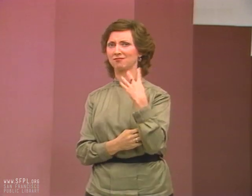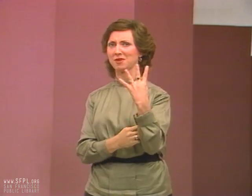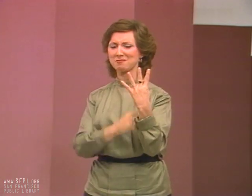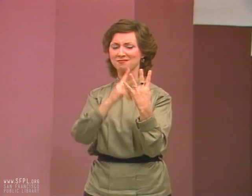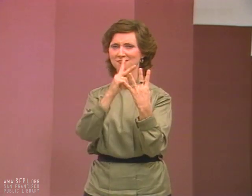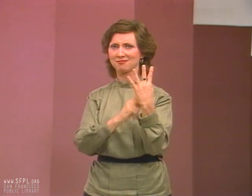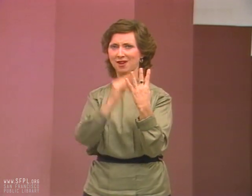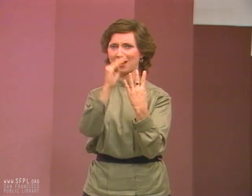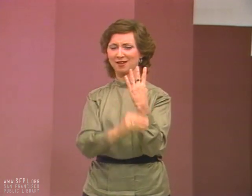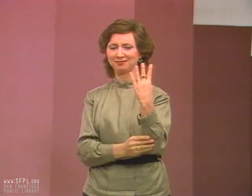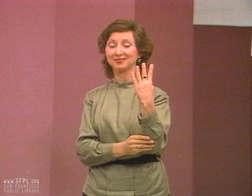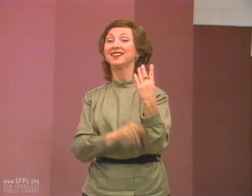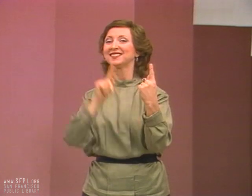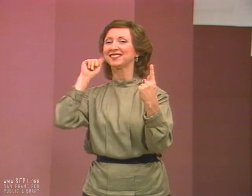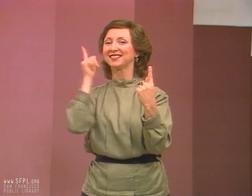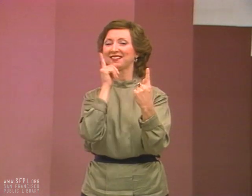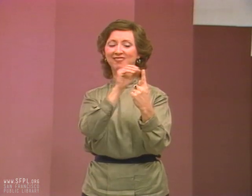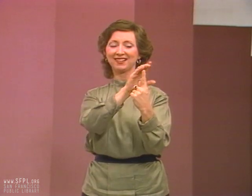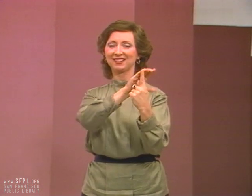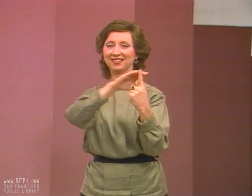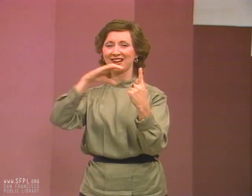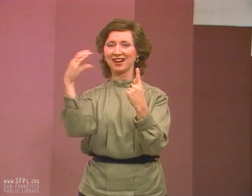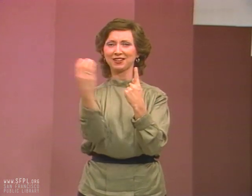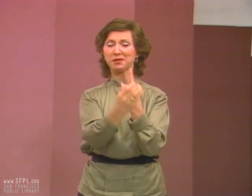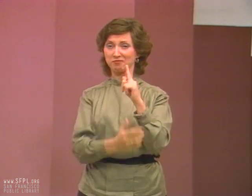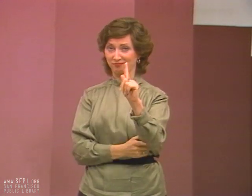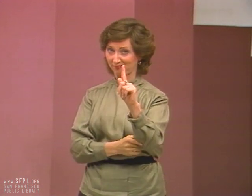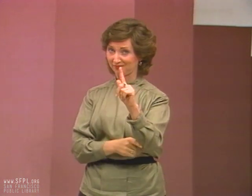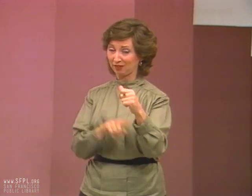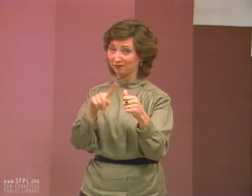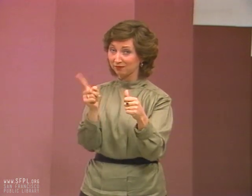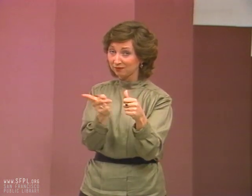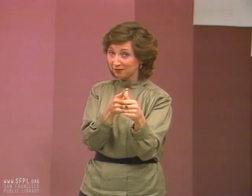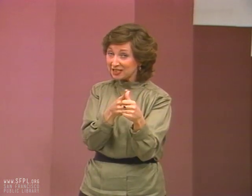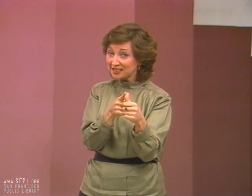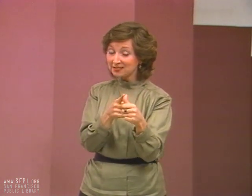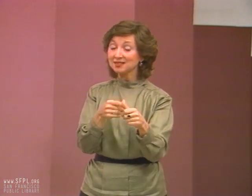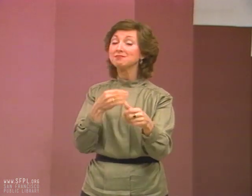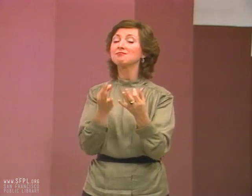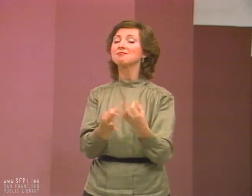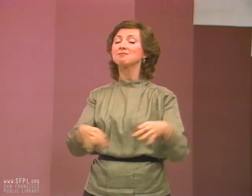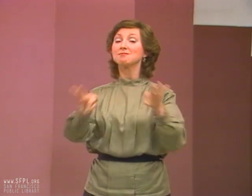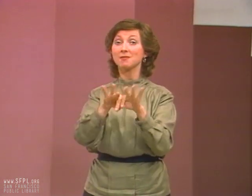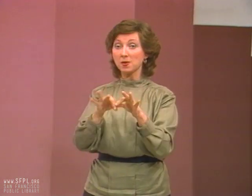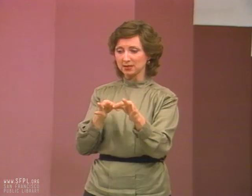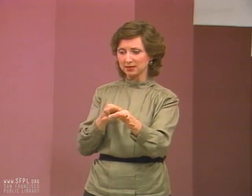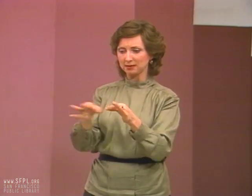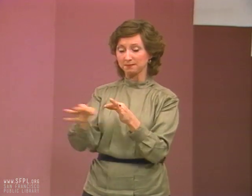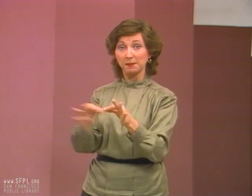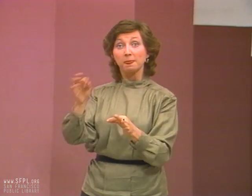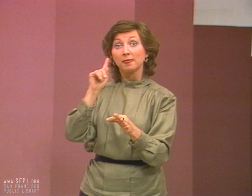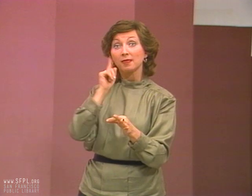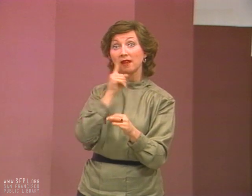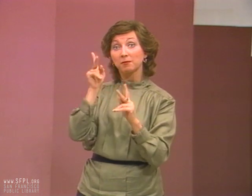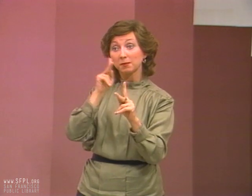will survey American deaf culture. But first, we need to explain what we mean by deaf